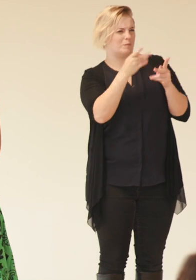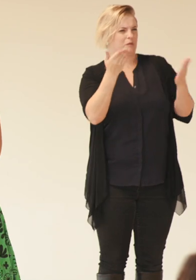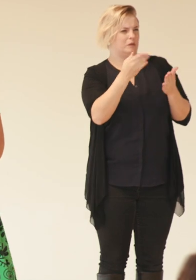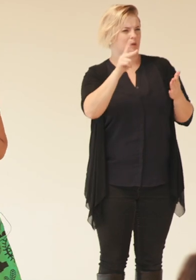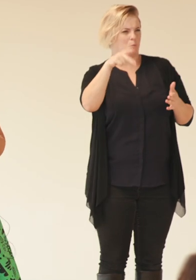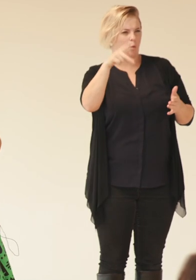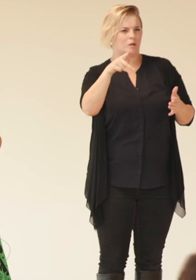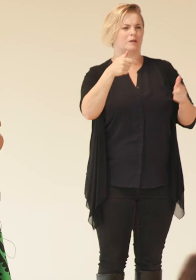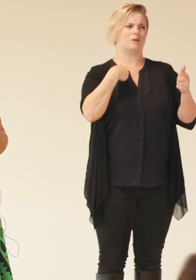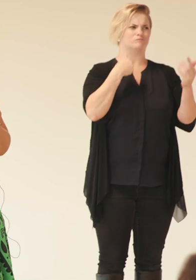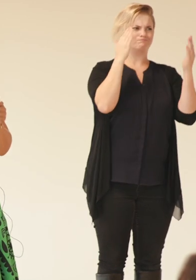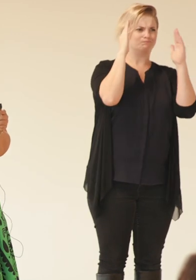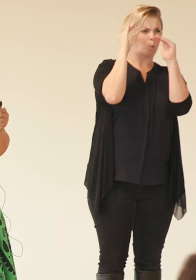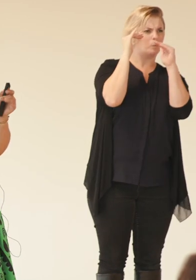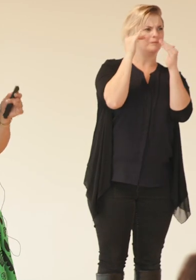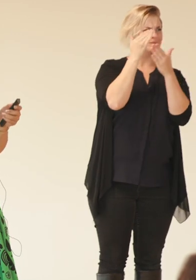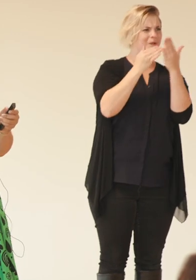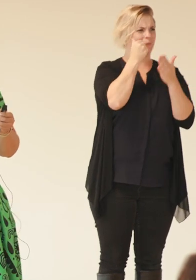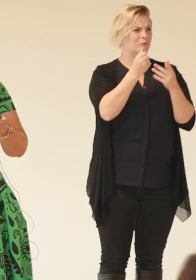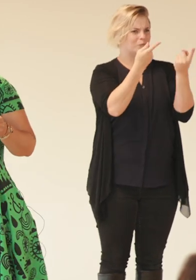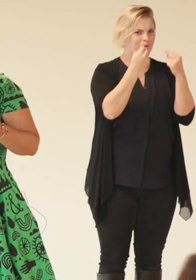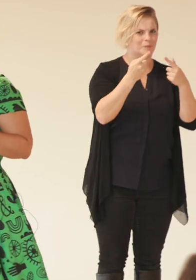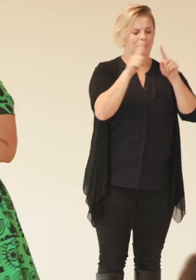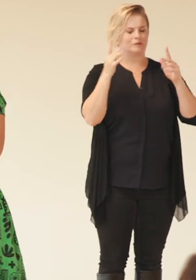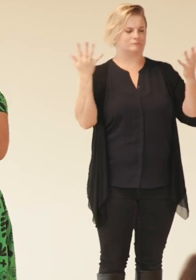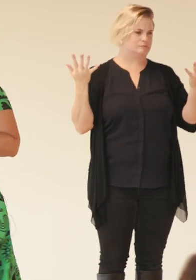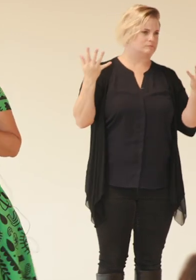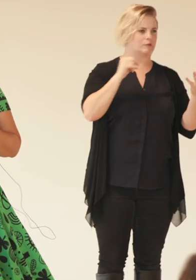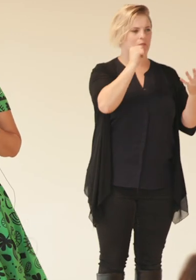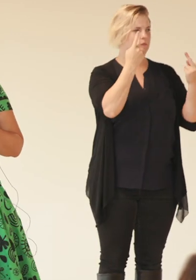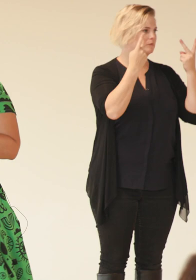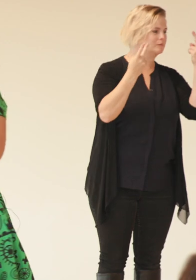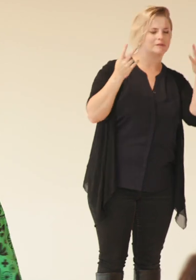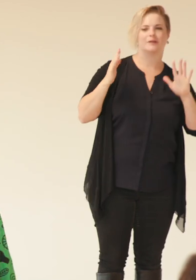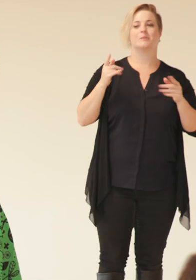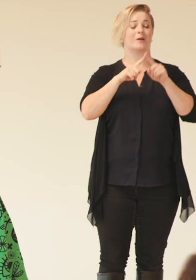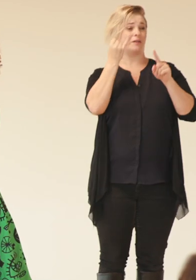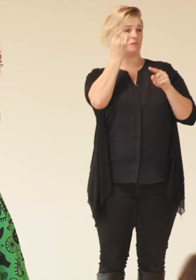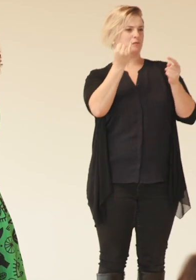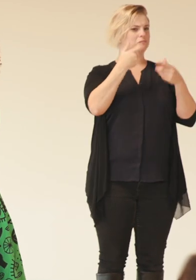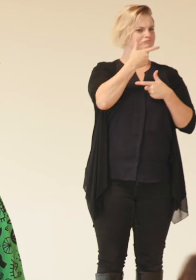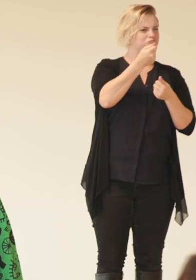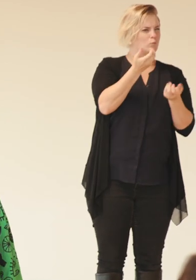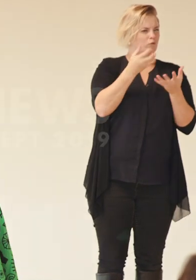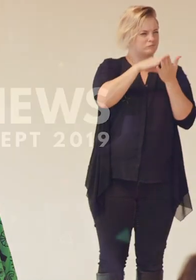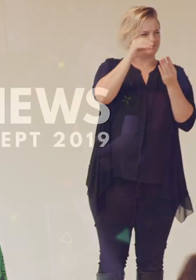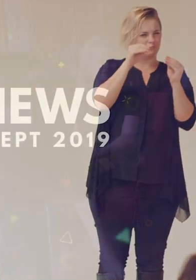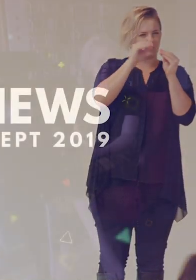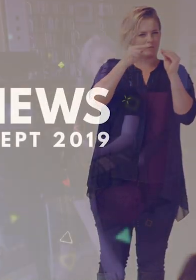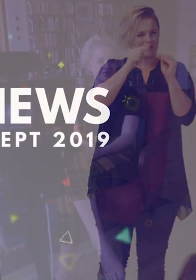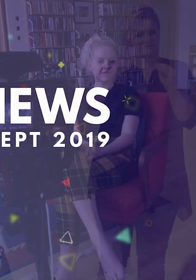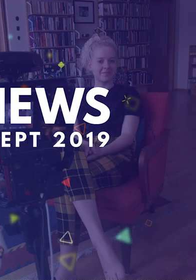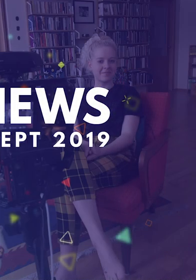to be here is not, but they're incredible. So if you want to see their stories, they're all online. I've done so